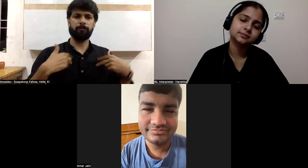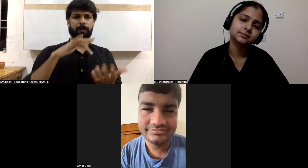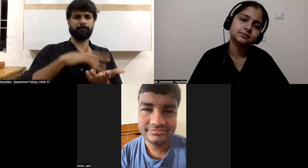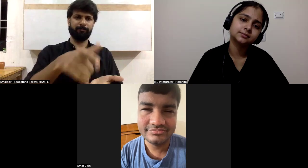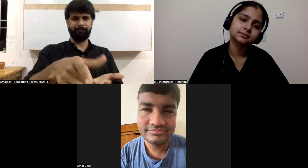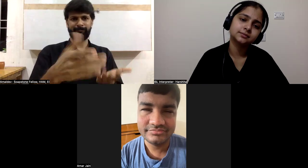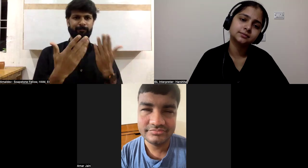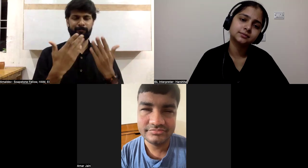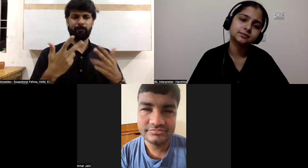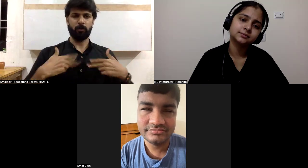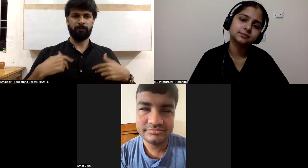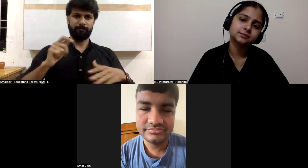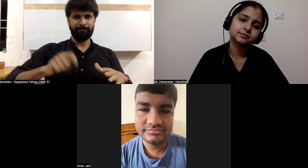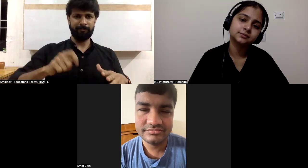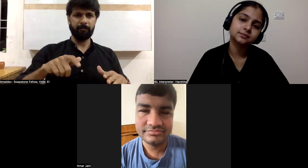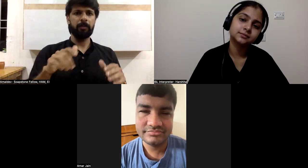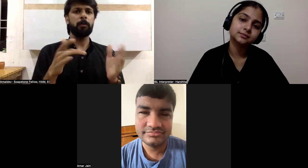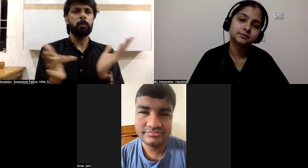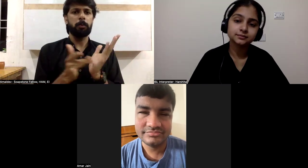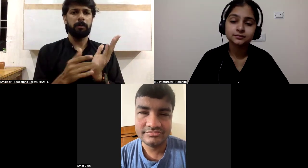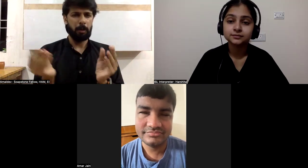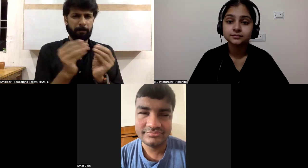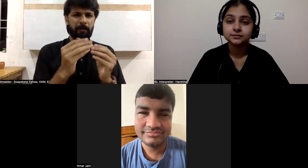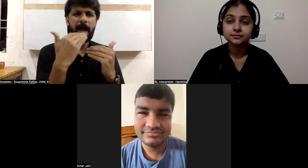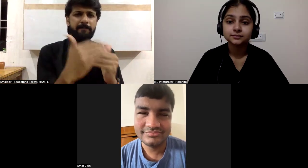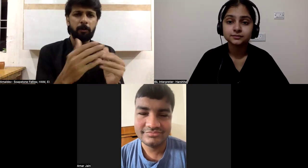do you see that, there could be that